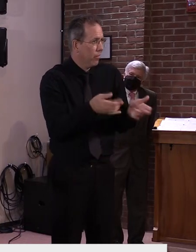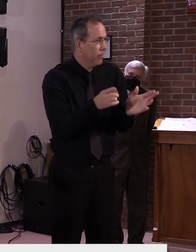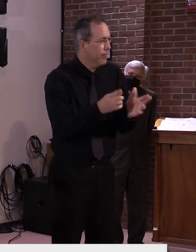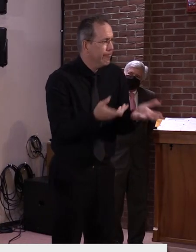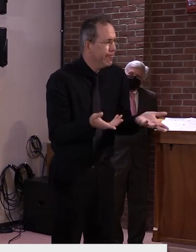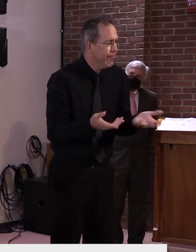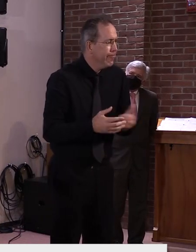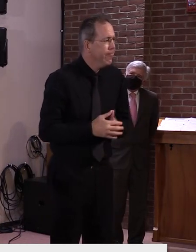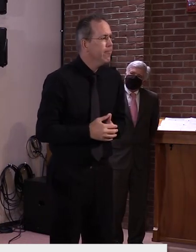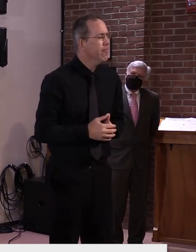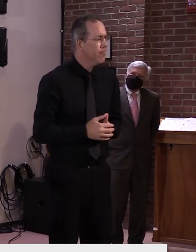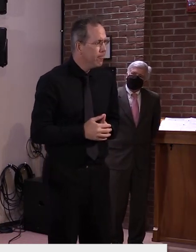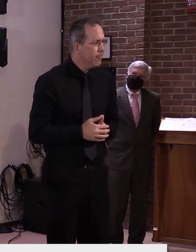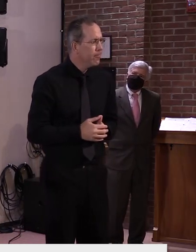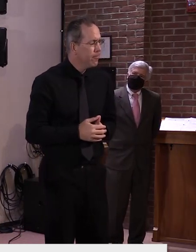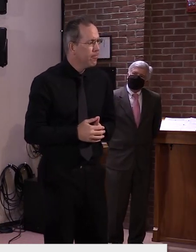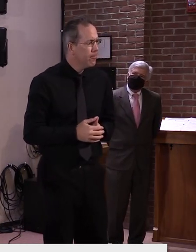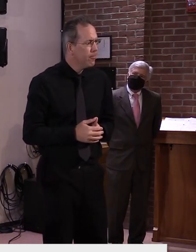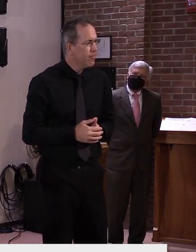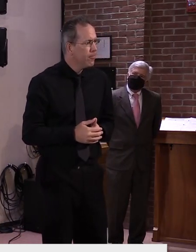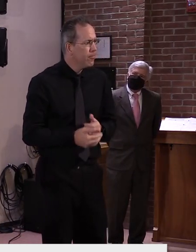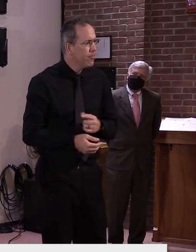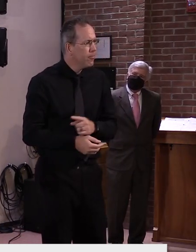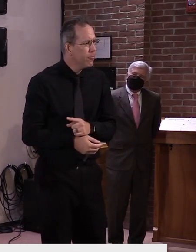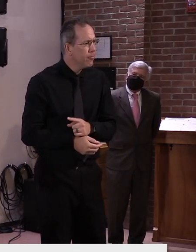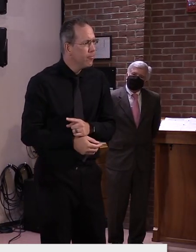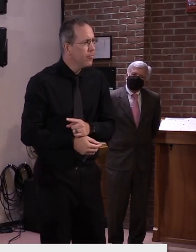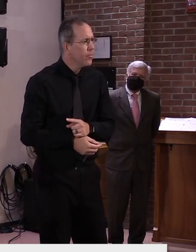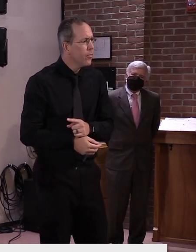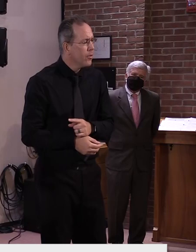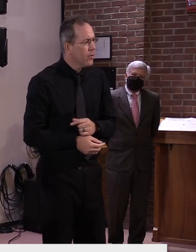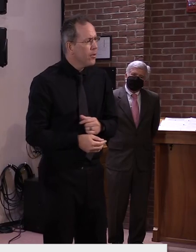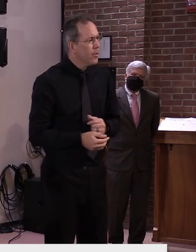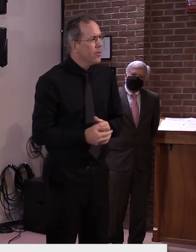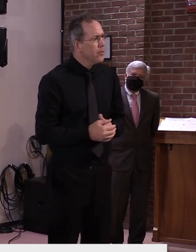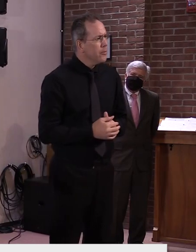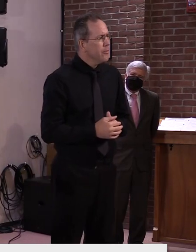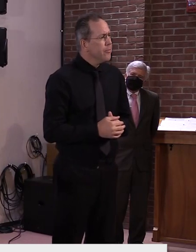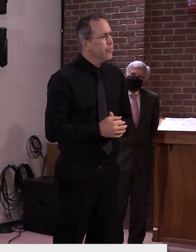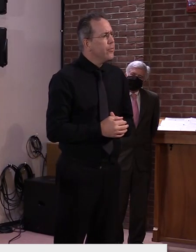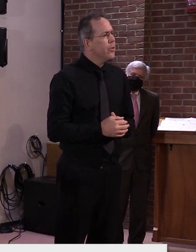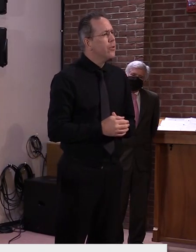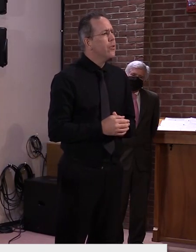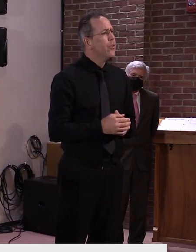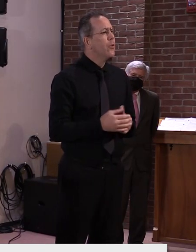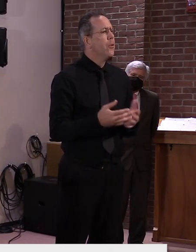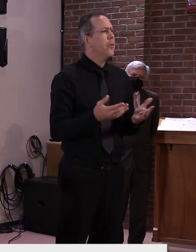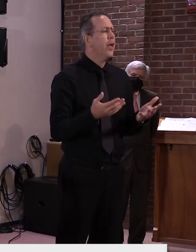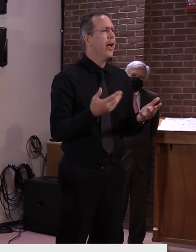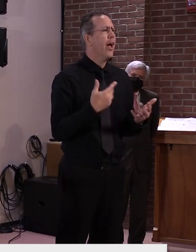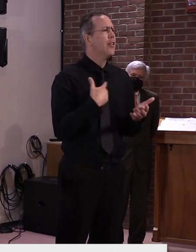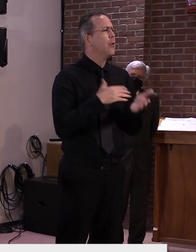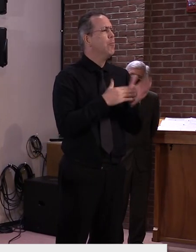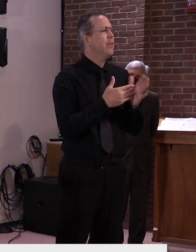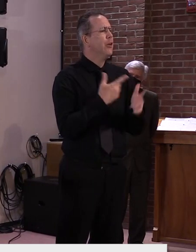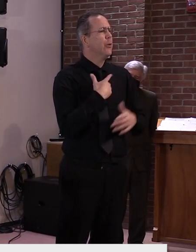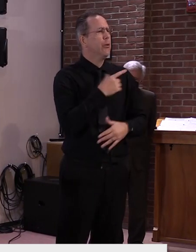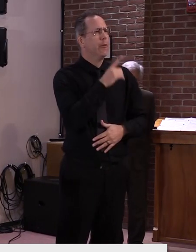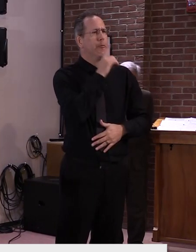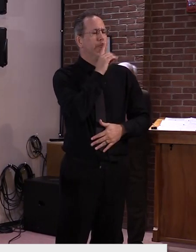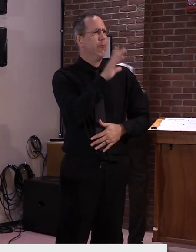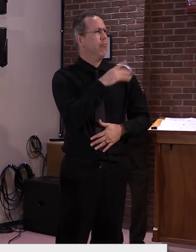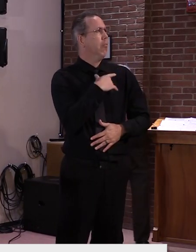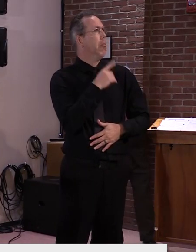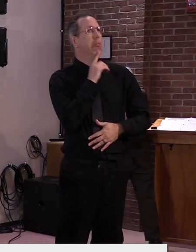we've, you know, it's not as though that we haven't done anything with masks along the way. I've talked about it almost every single week about it being a